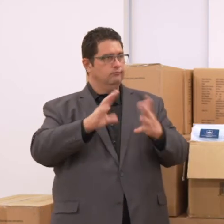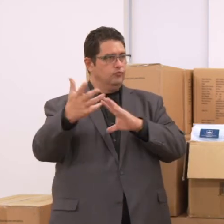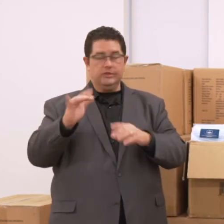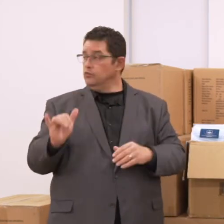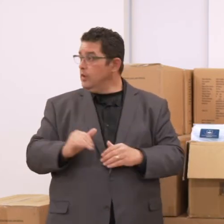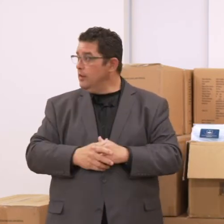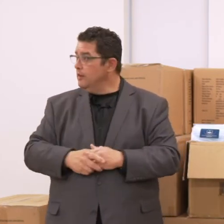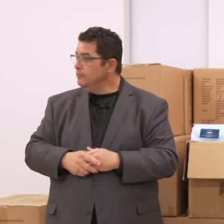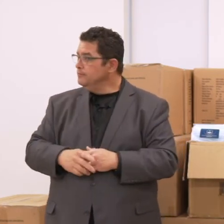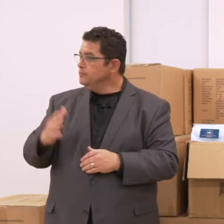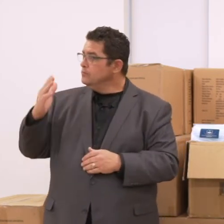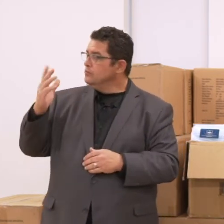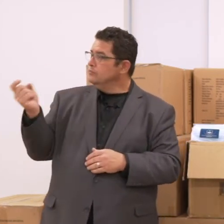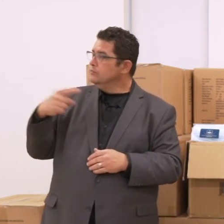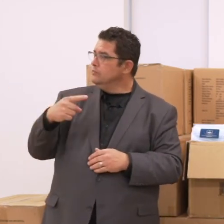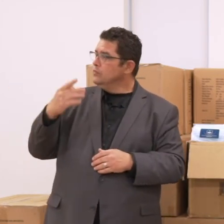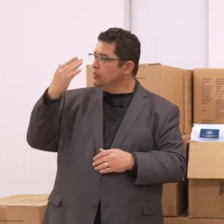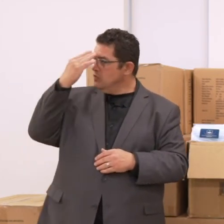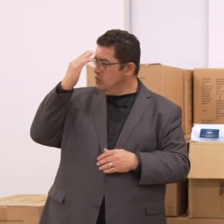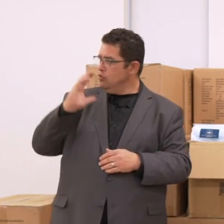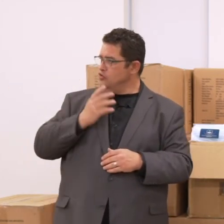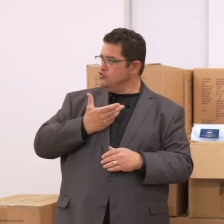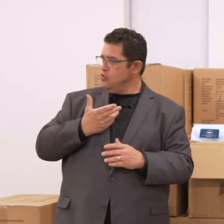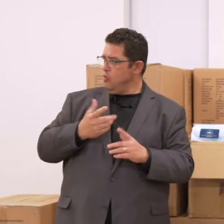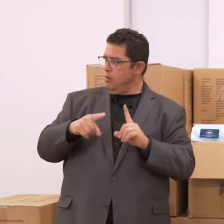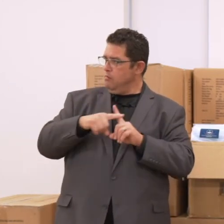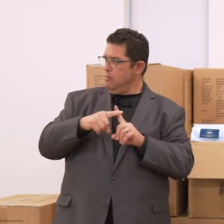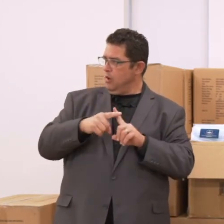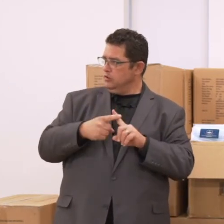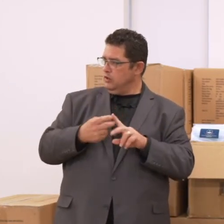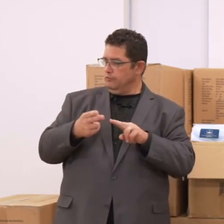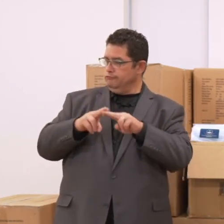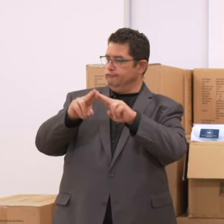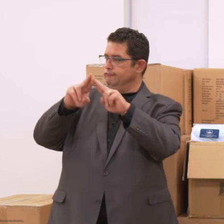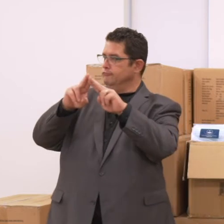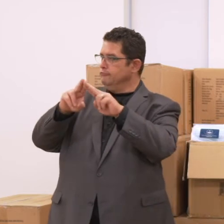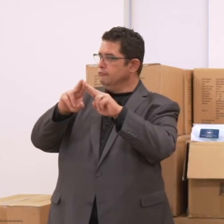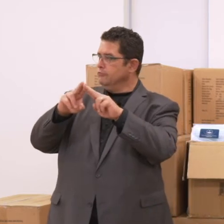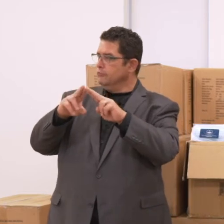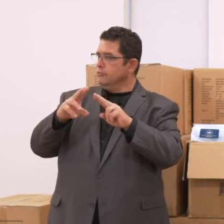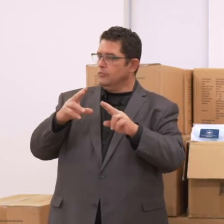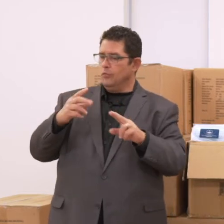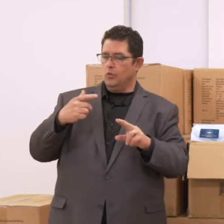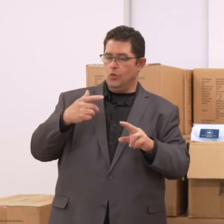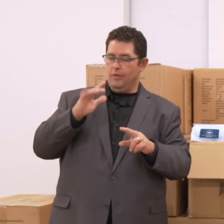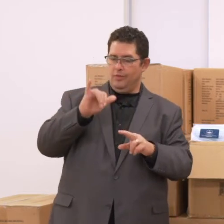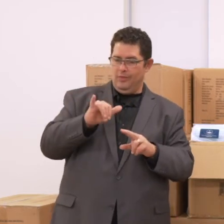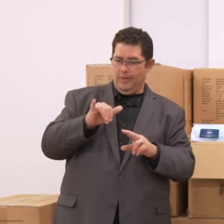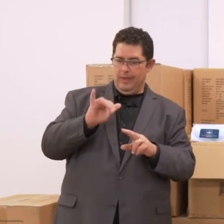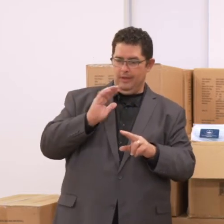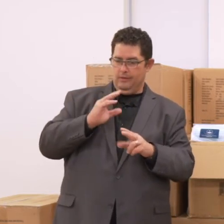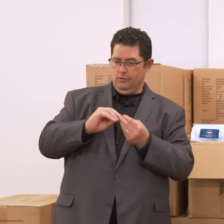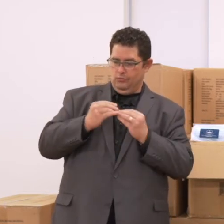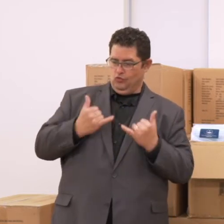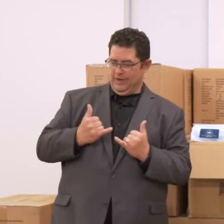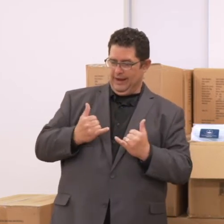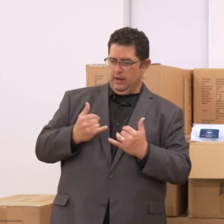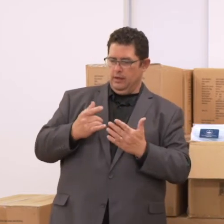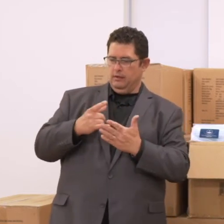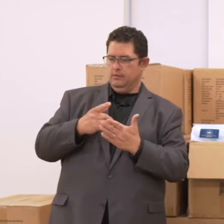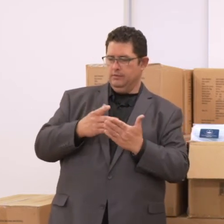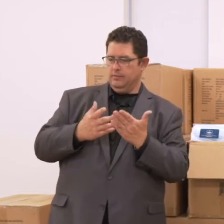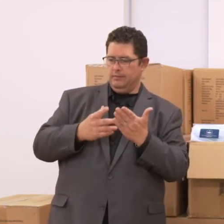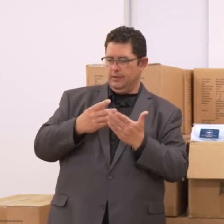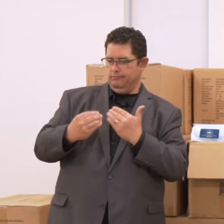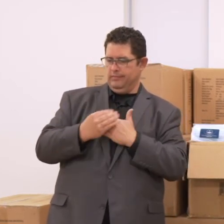know our numbers are obviously what we're seeing today is going to be affected by what was actually happening 2 weeks ago. Before we hit